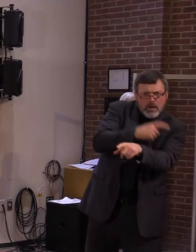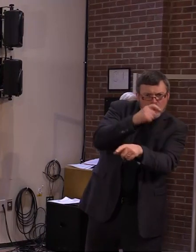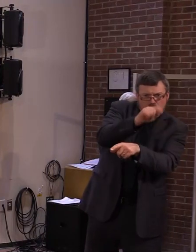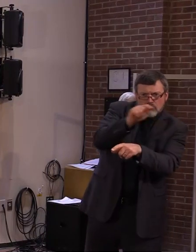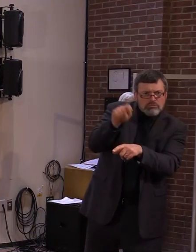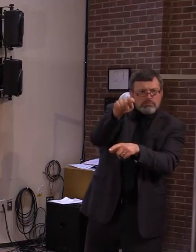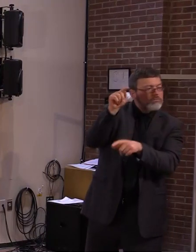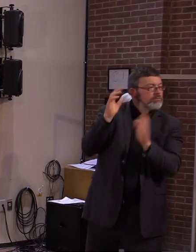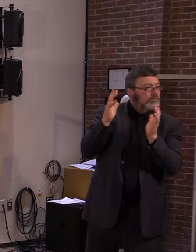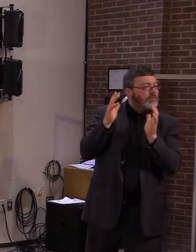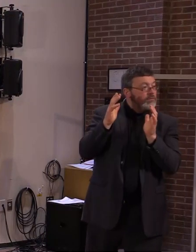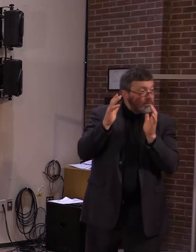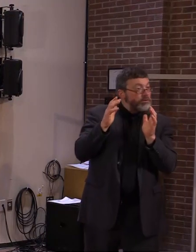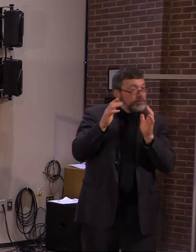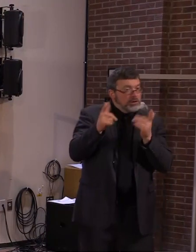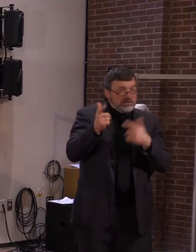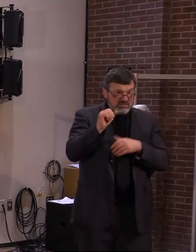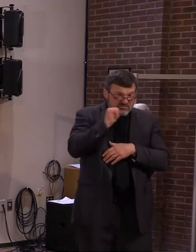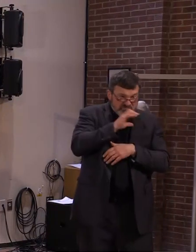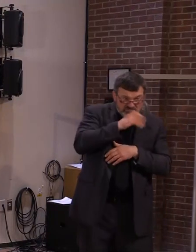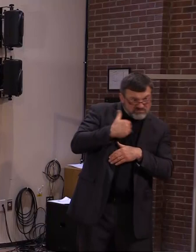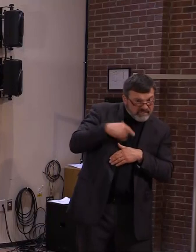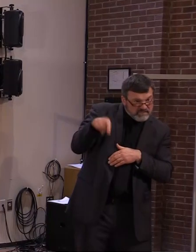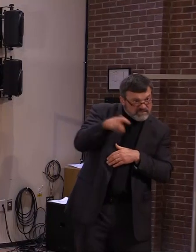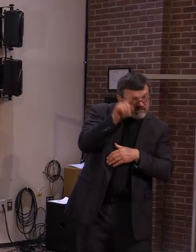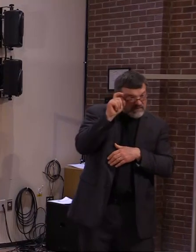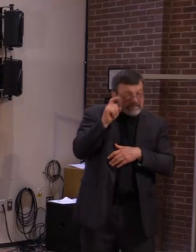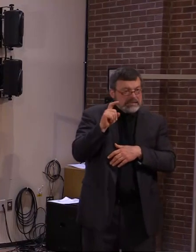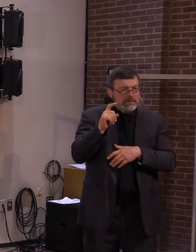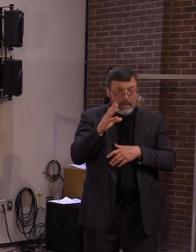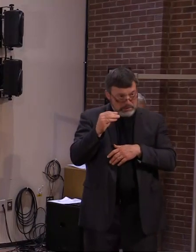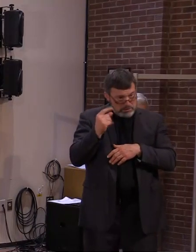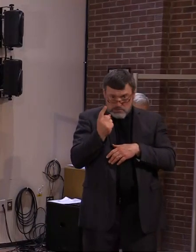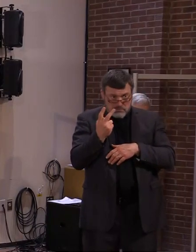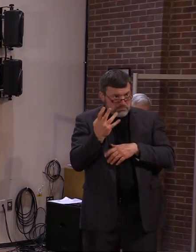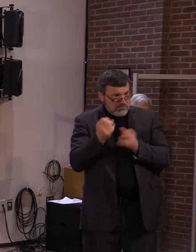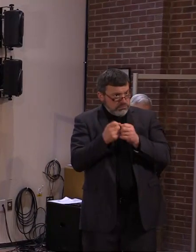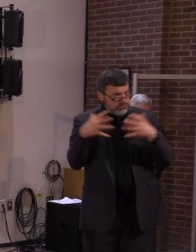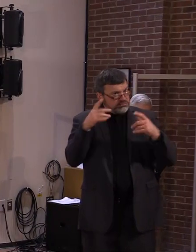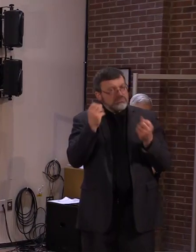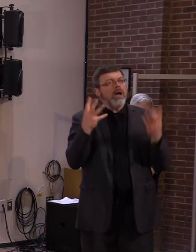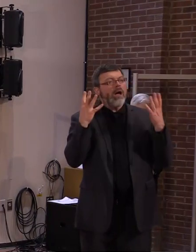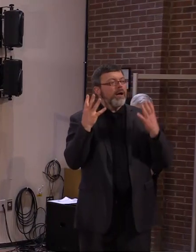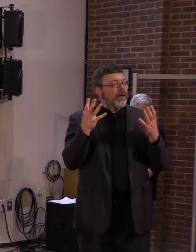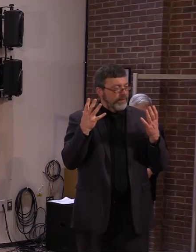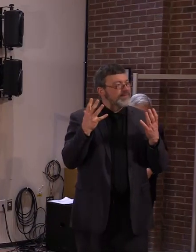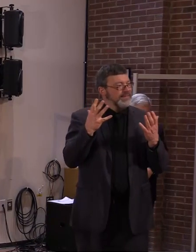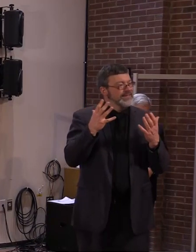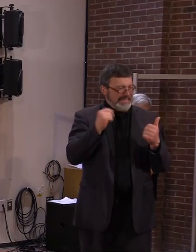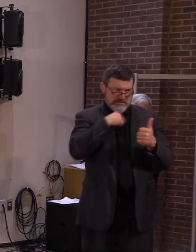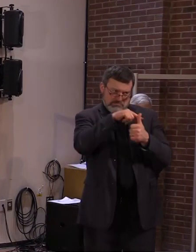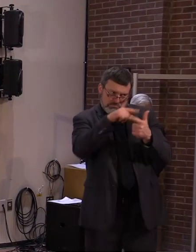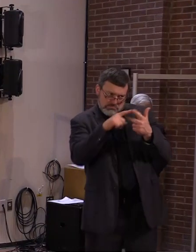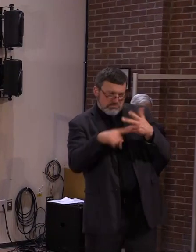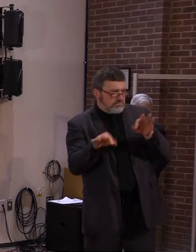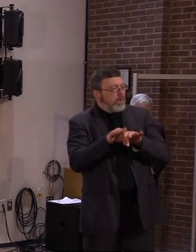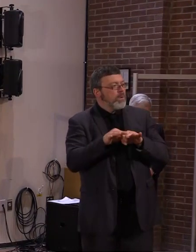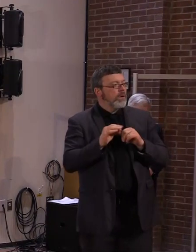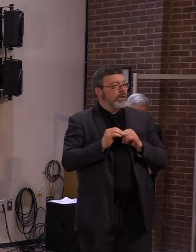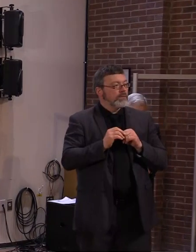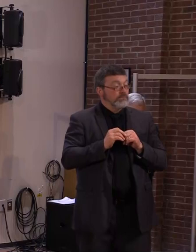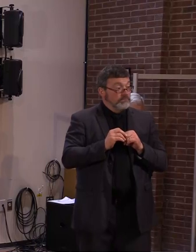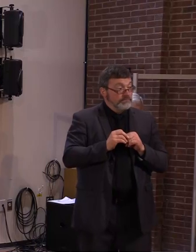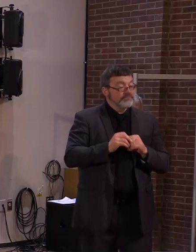Speaking of booster shots, we are now at a place where boosters are widely available, and the federal government agrees